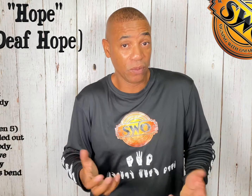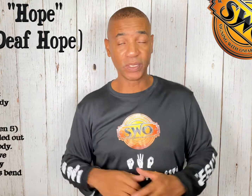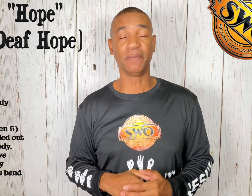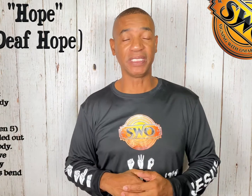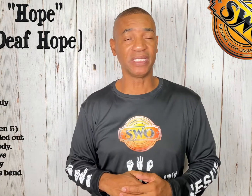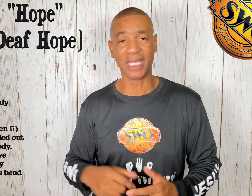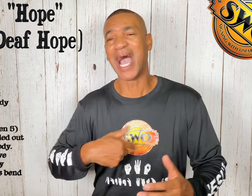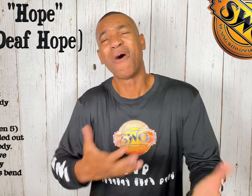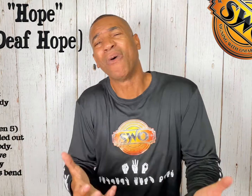some intensity.